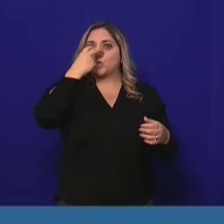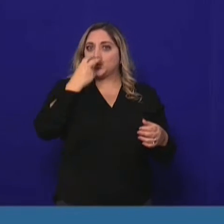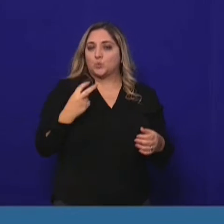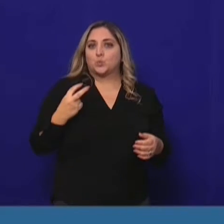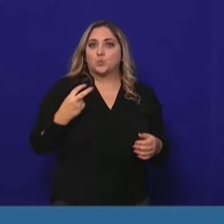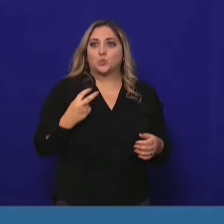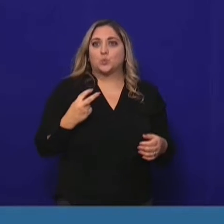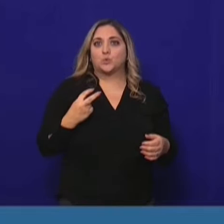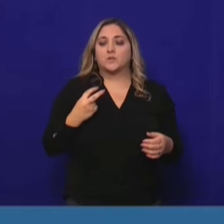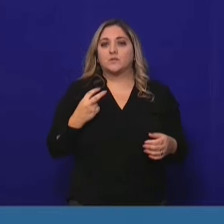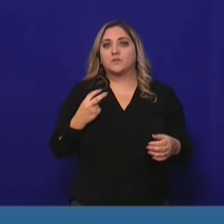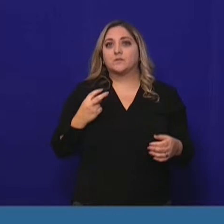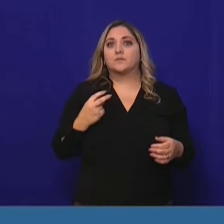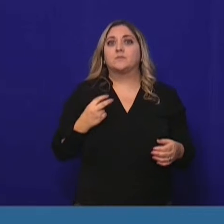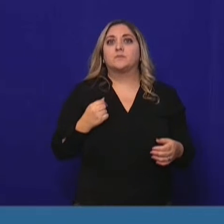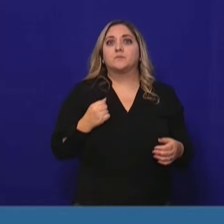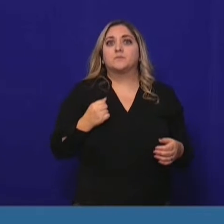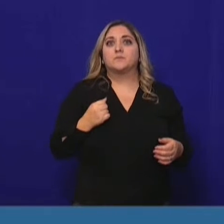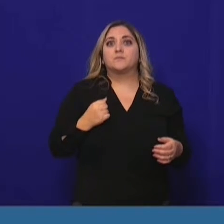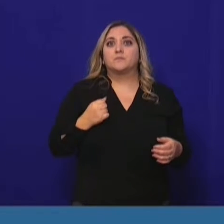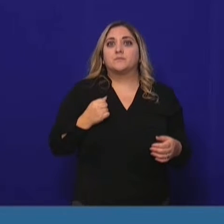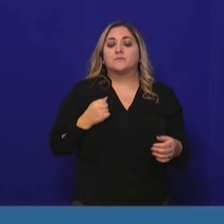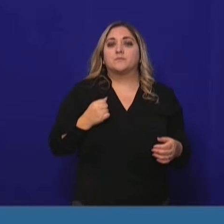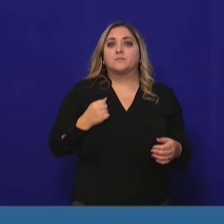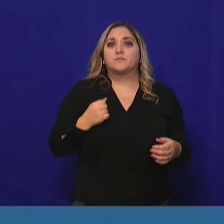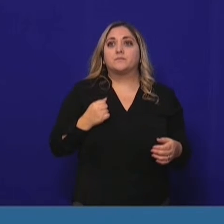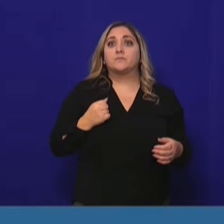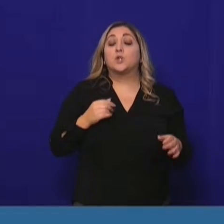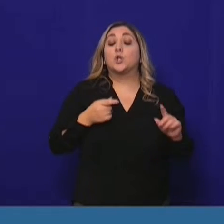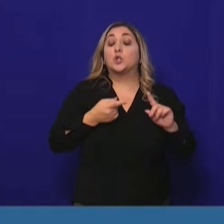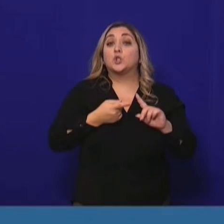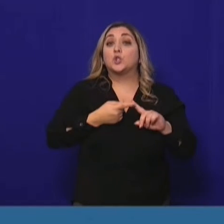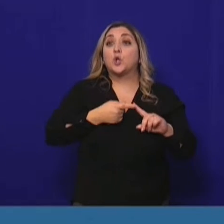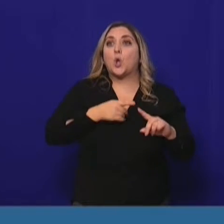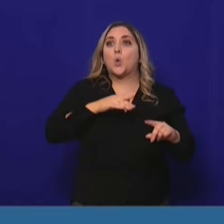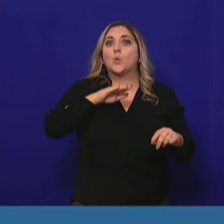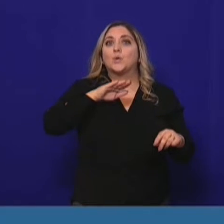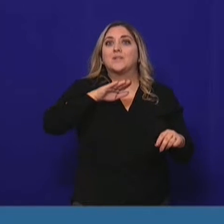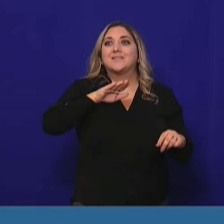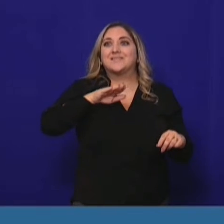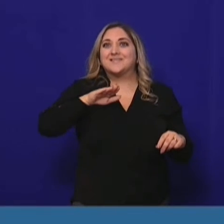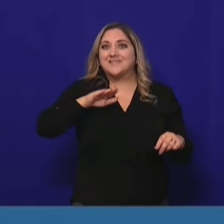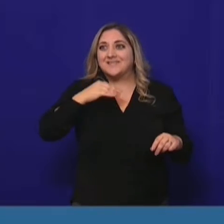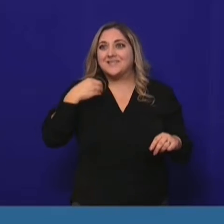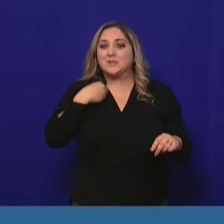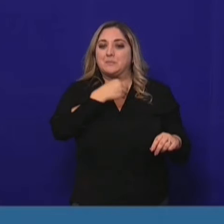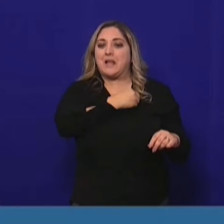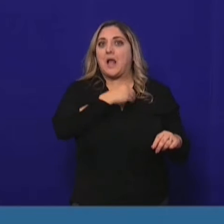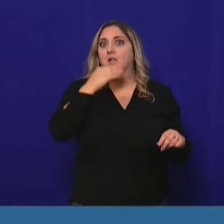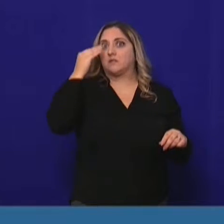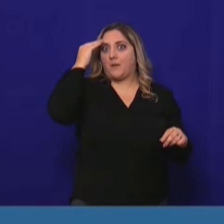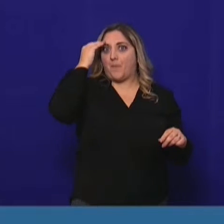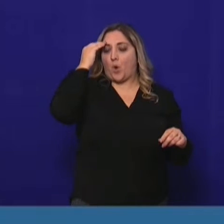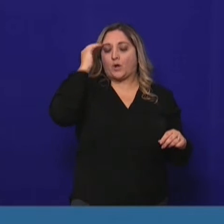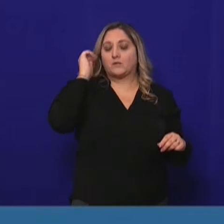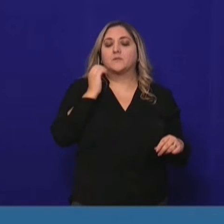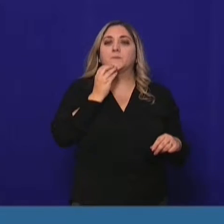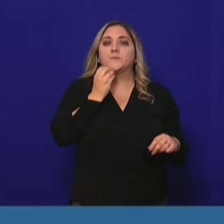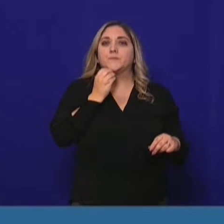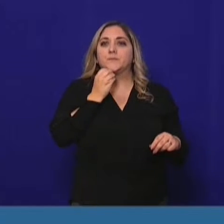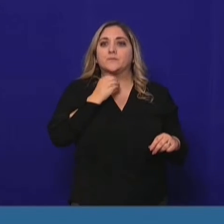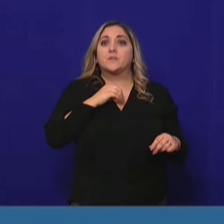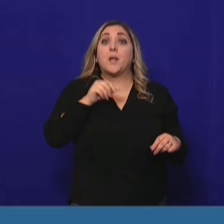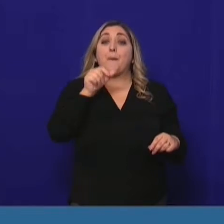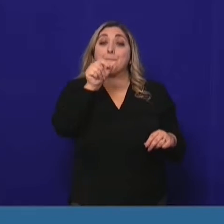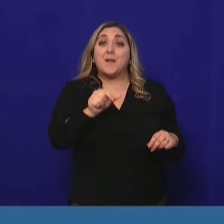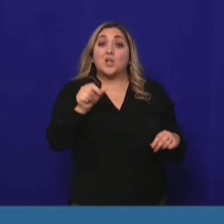wkoll id-dar fejn hemm ukoll nies li ibatu kundizzjonijiet mentali.